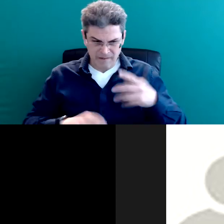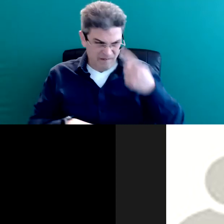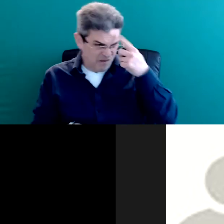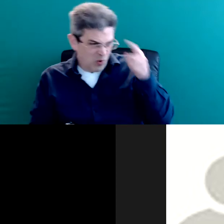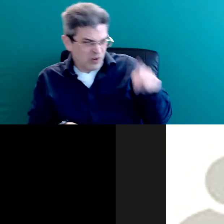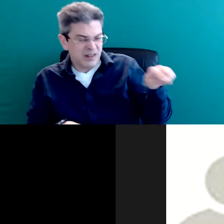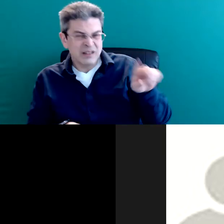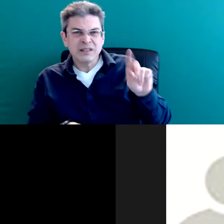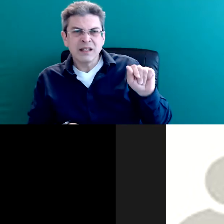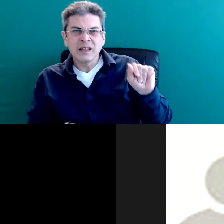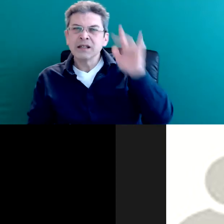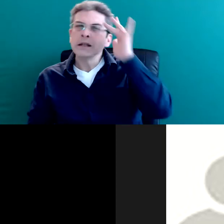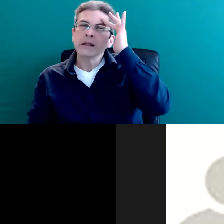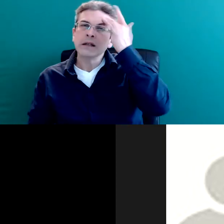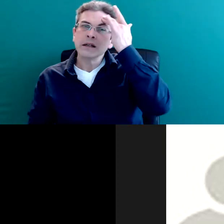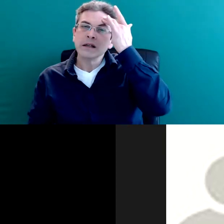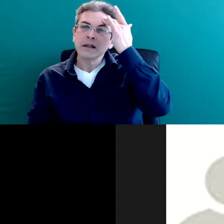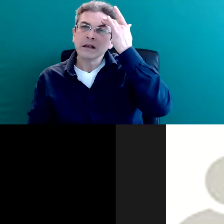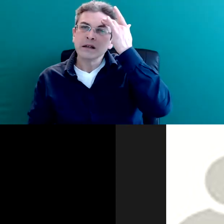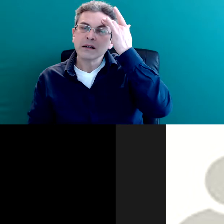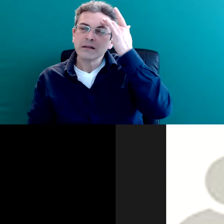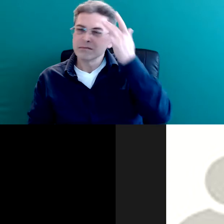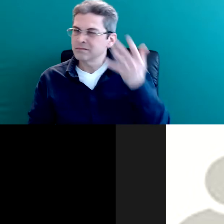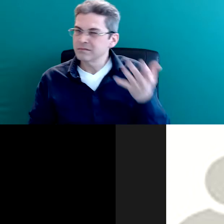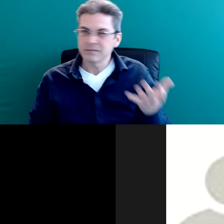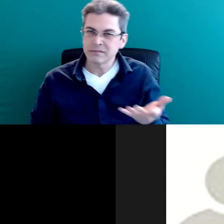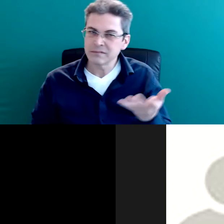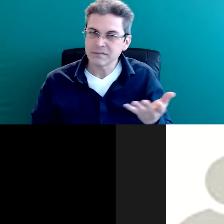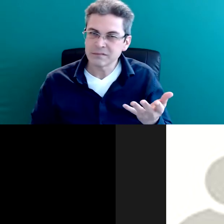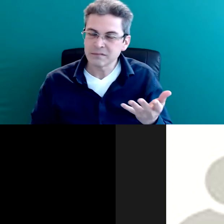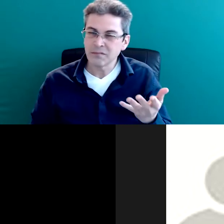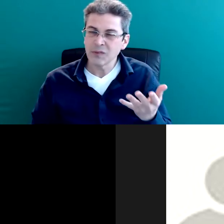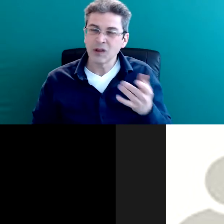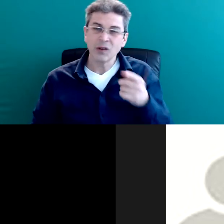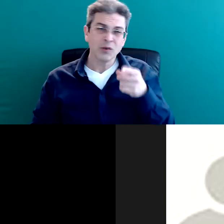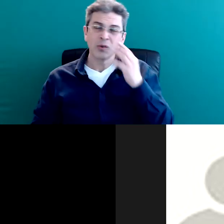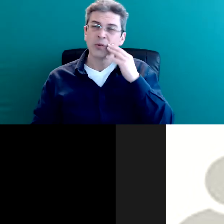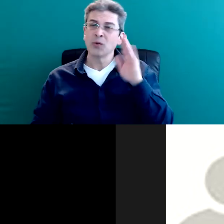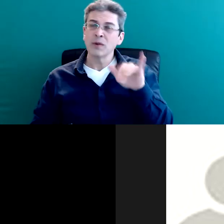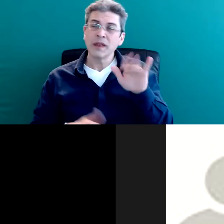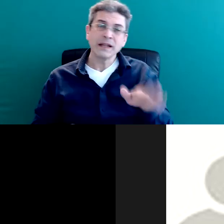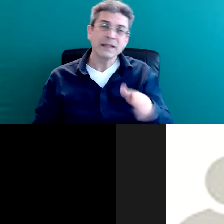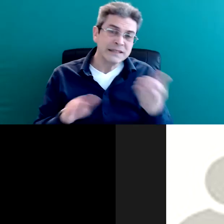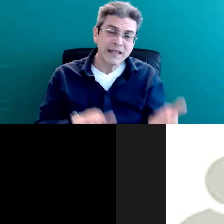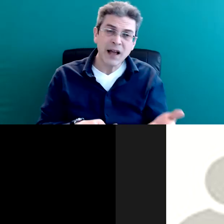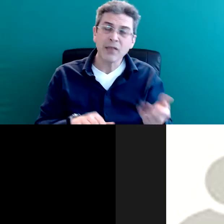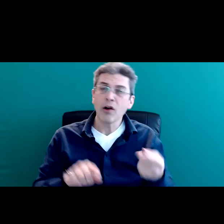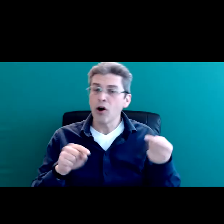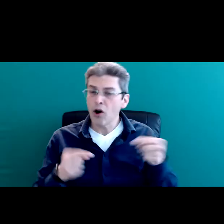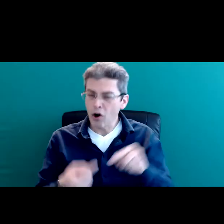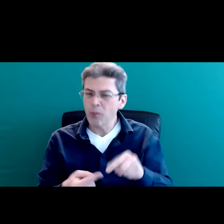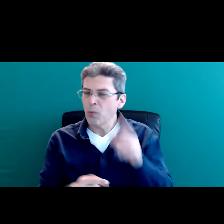disabled people? When reality is that death and harm comes to them anyways. That's just the nature of their